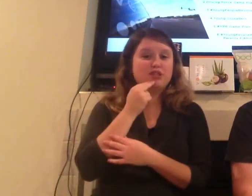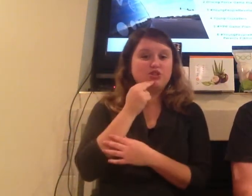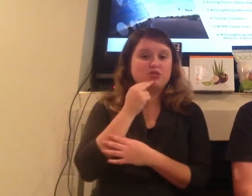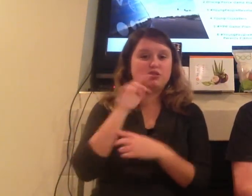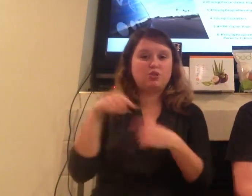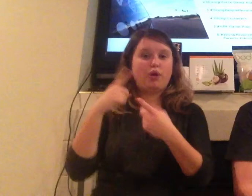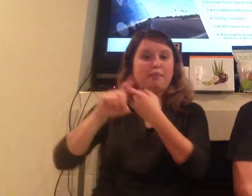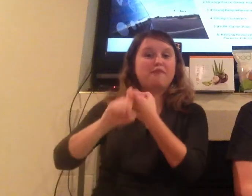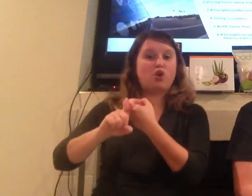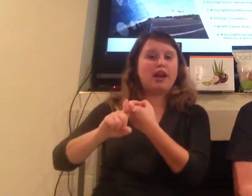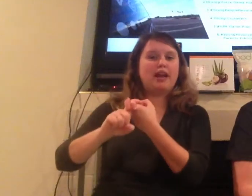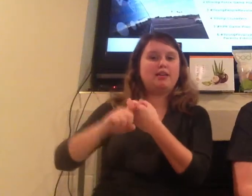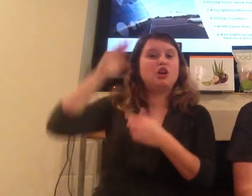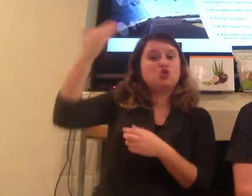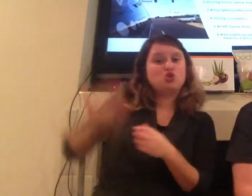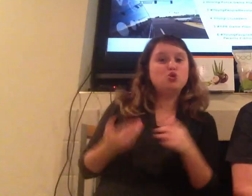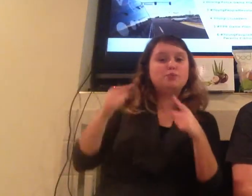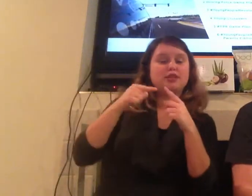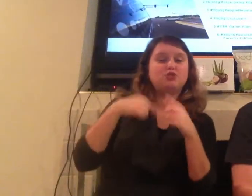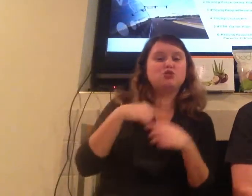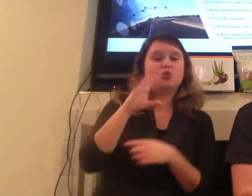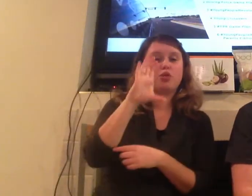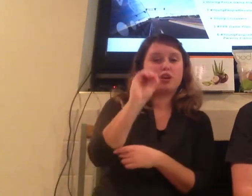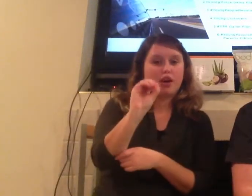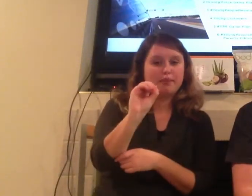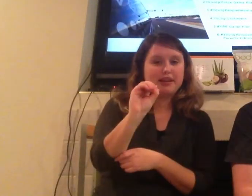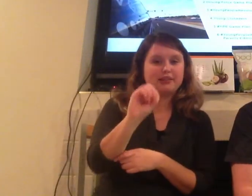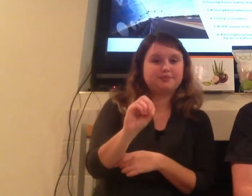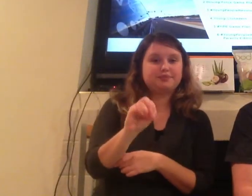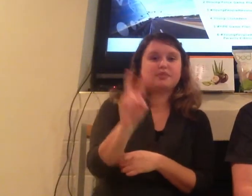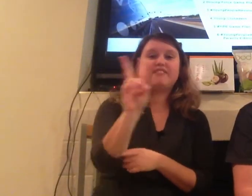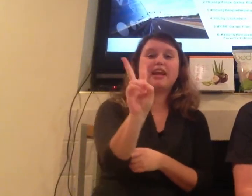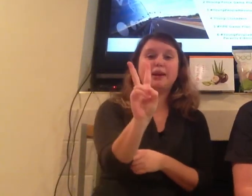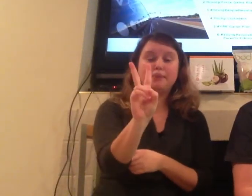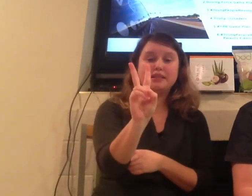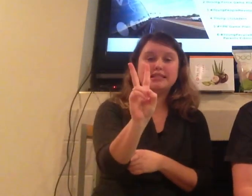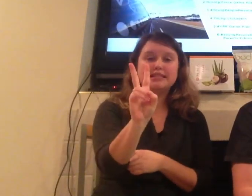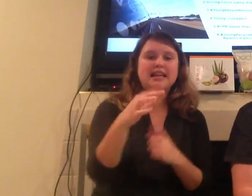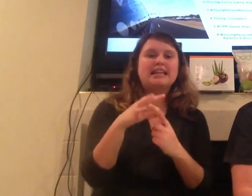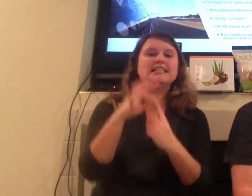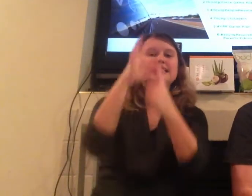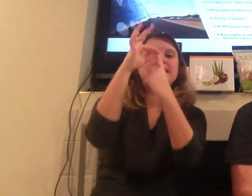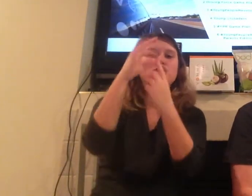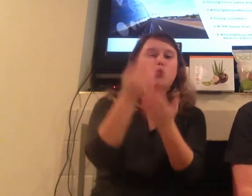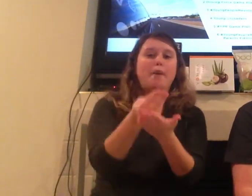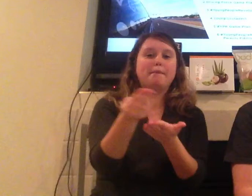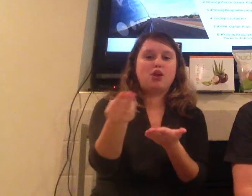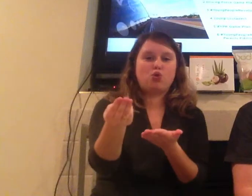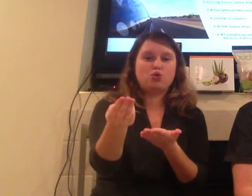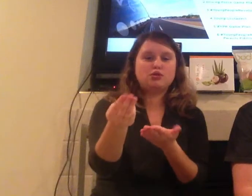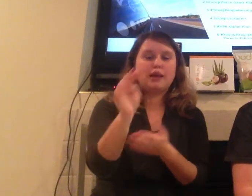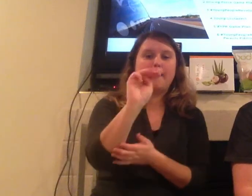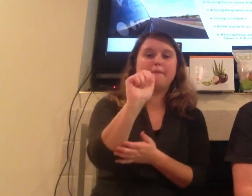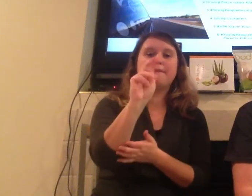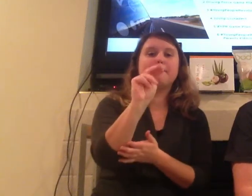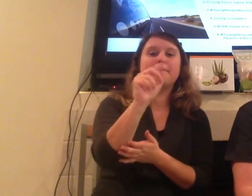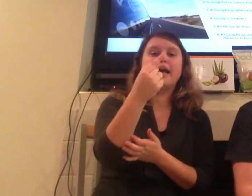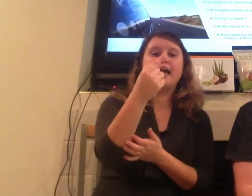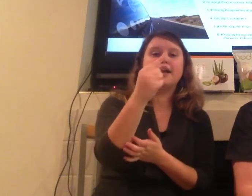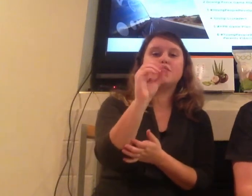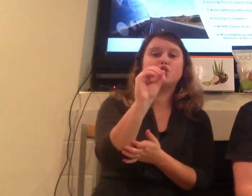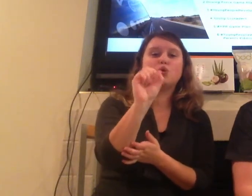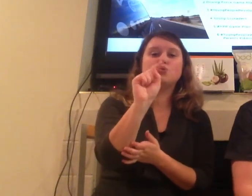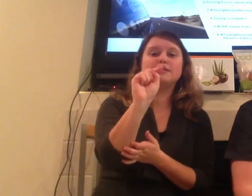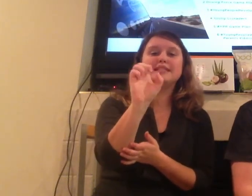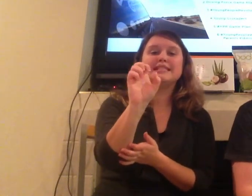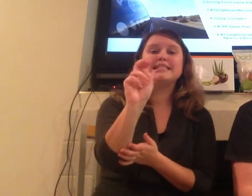company. To tell you a little about Vemma, Vemma stands for vitamins, essential minerals, mangosteen, and